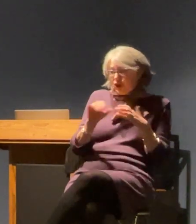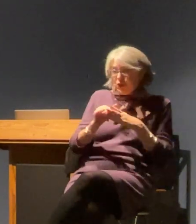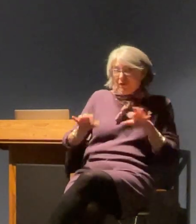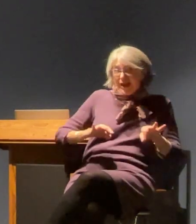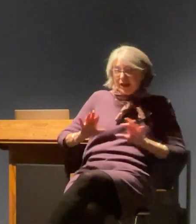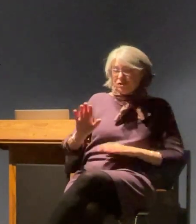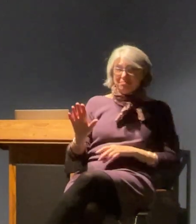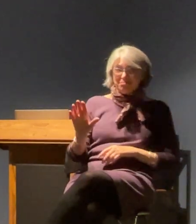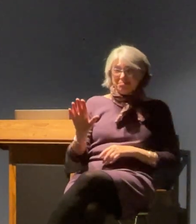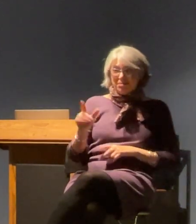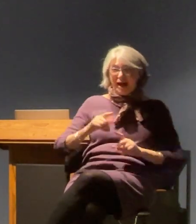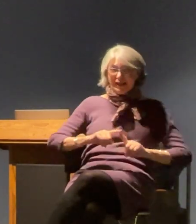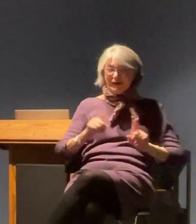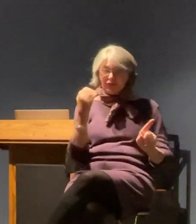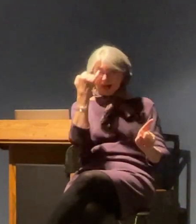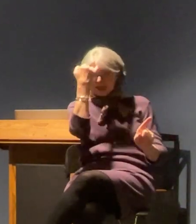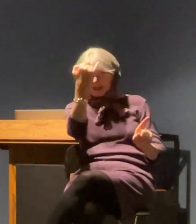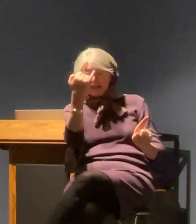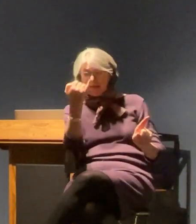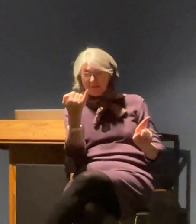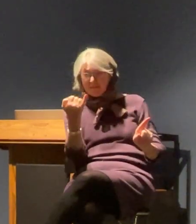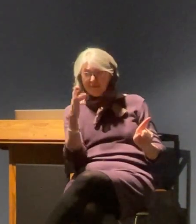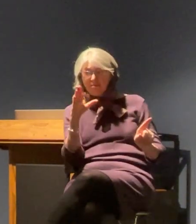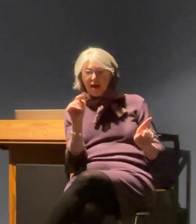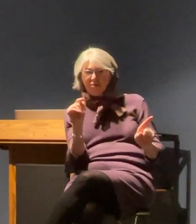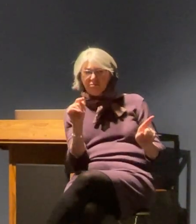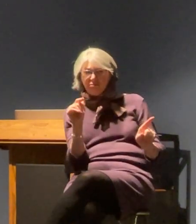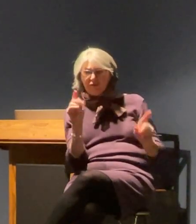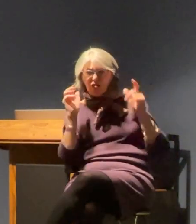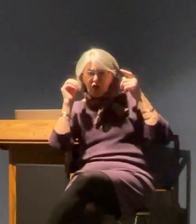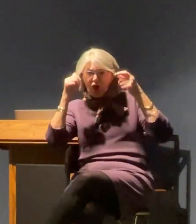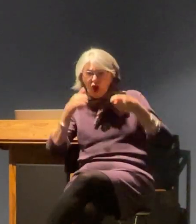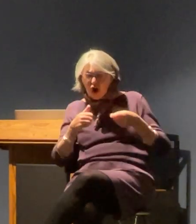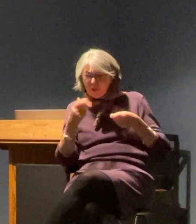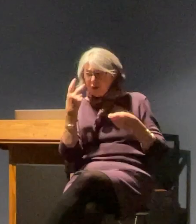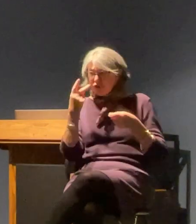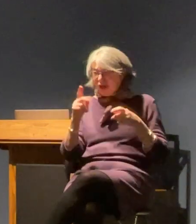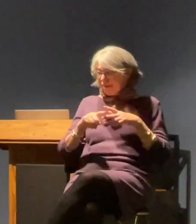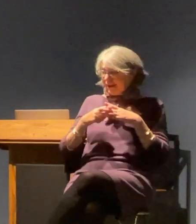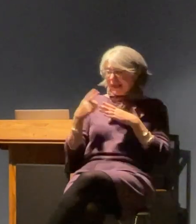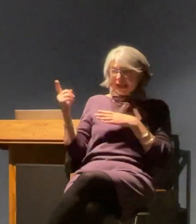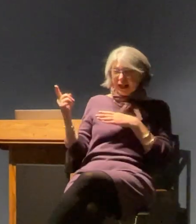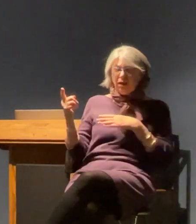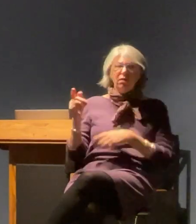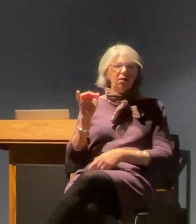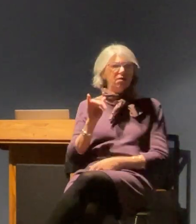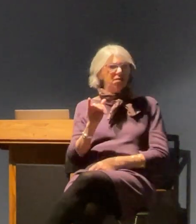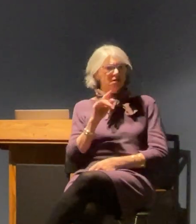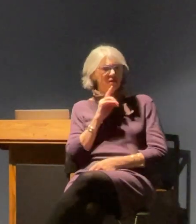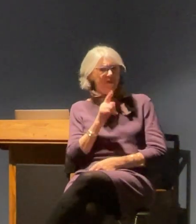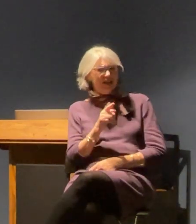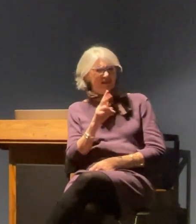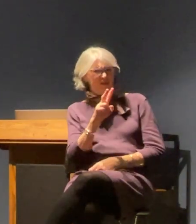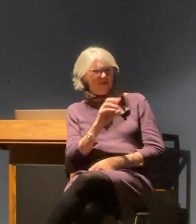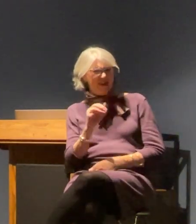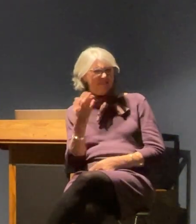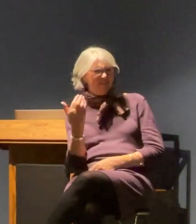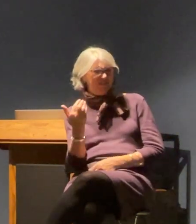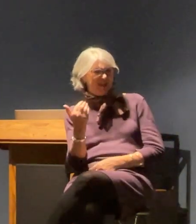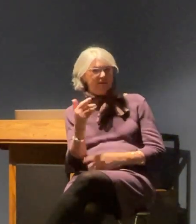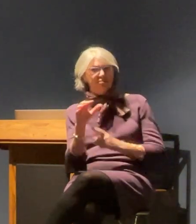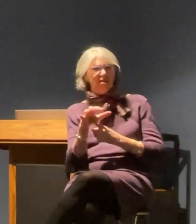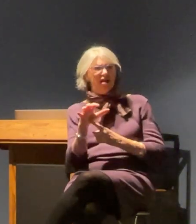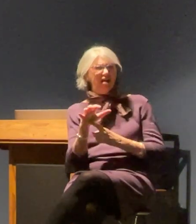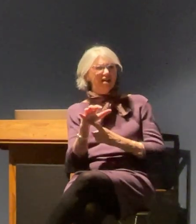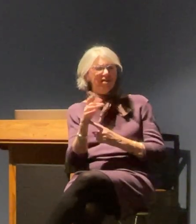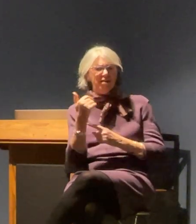fashion. I had a different idea in mind, but the hoodie, which we saw in the opening, was a big thing around 2015 because